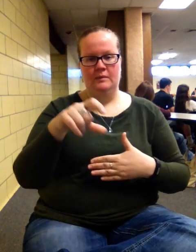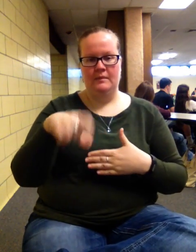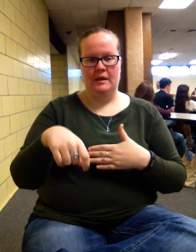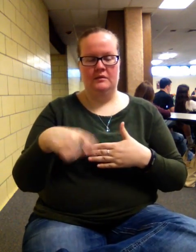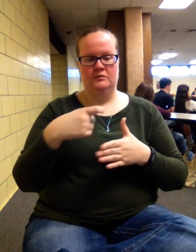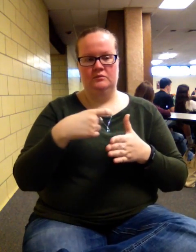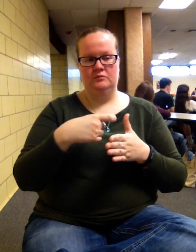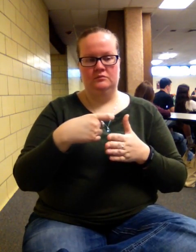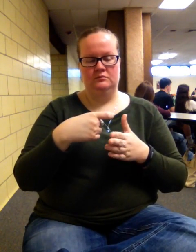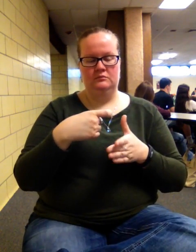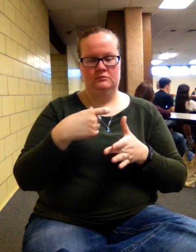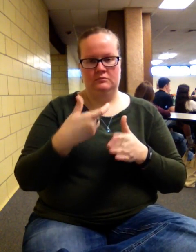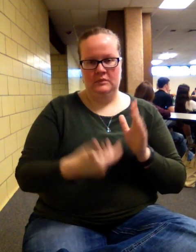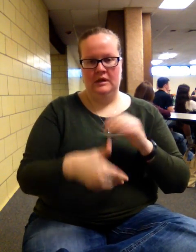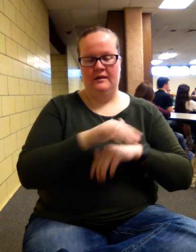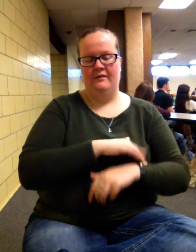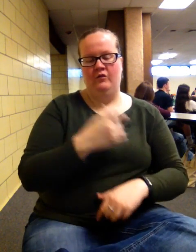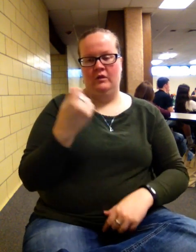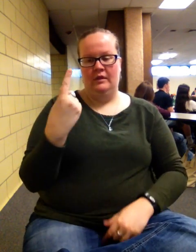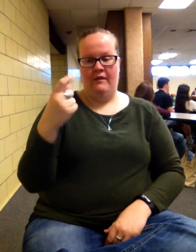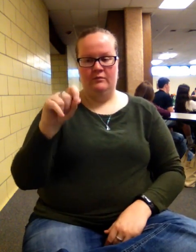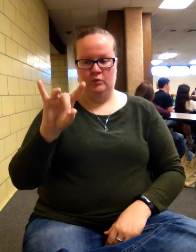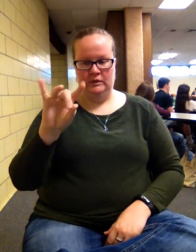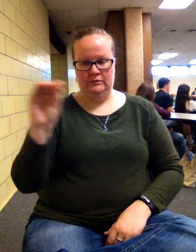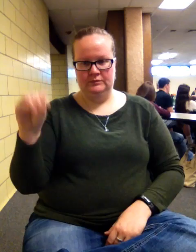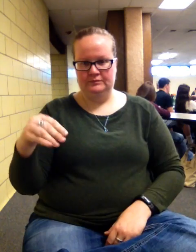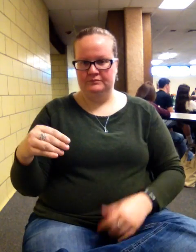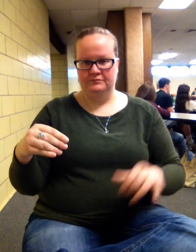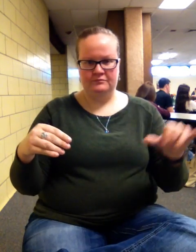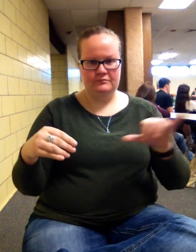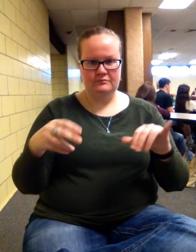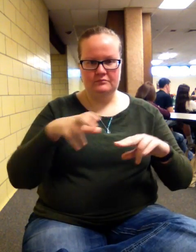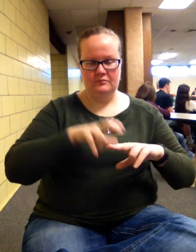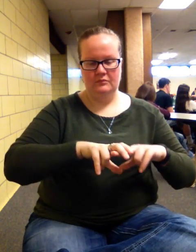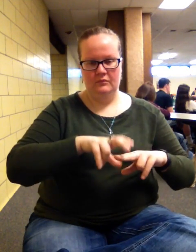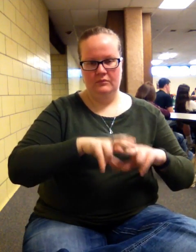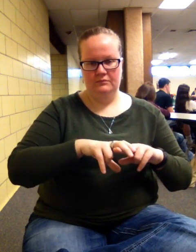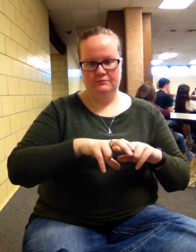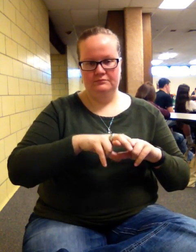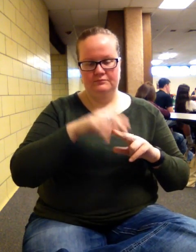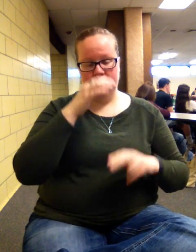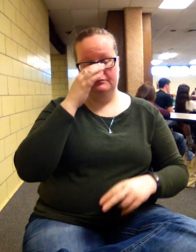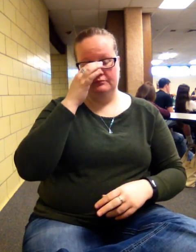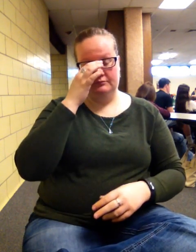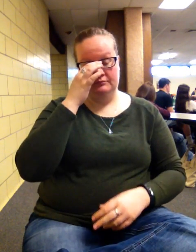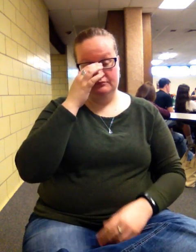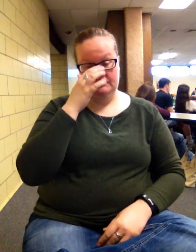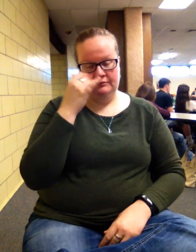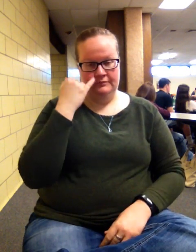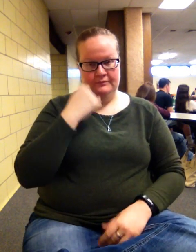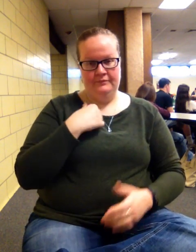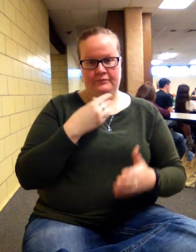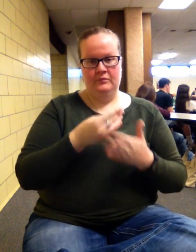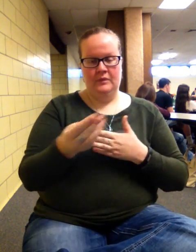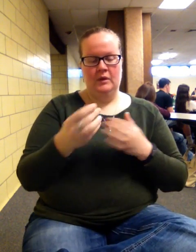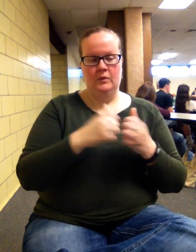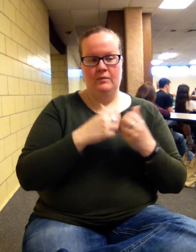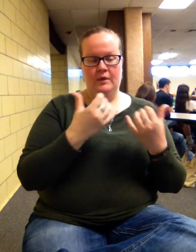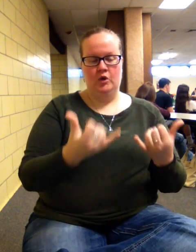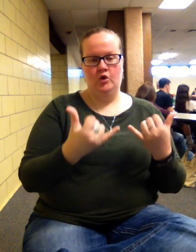11.8%. Same way with this chair. If I could buy this stool here with my current shareholders, I wouldn't say,